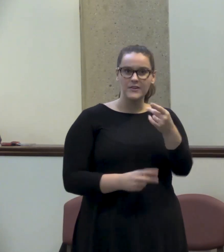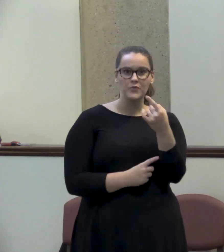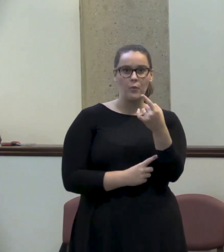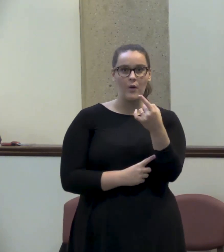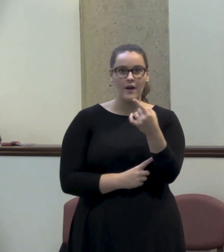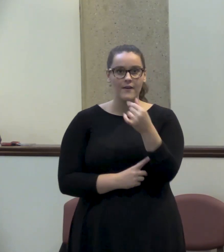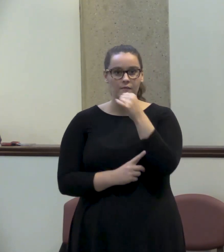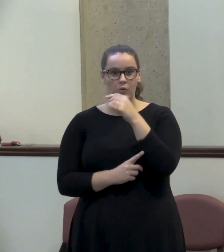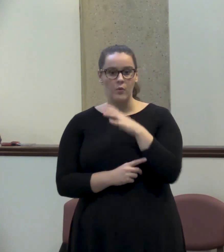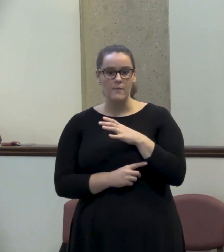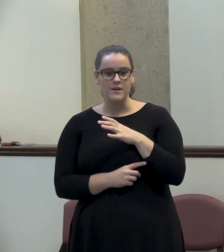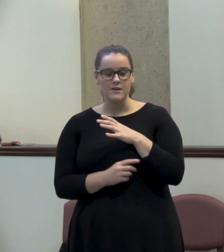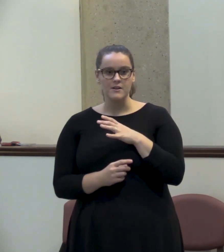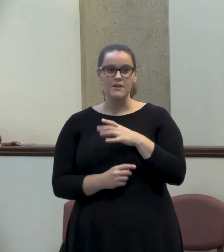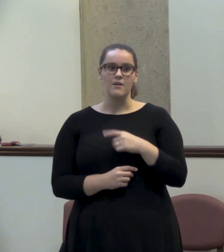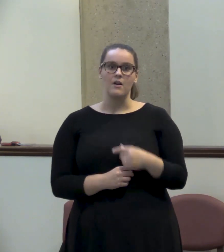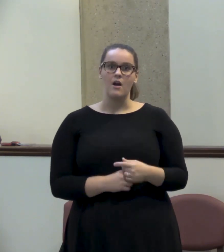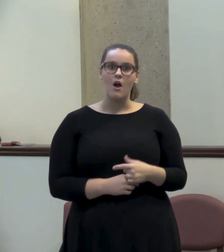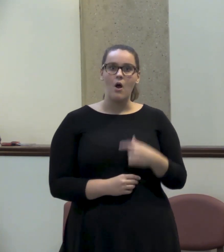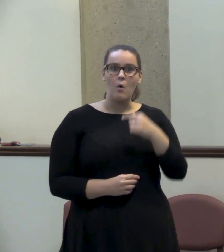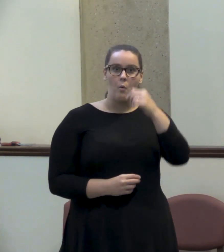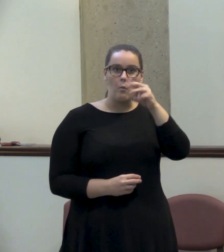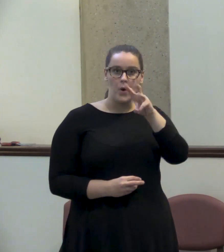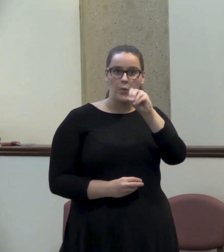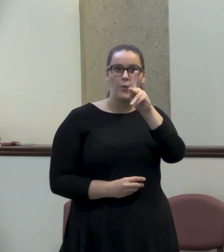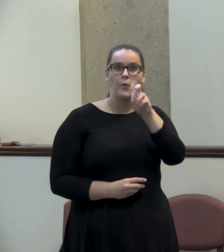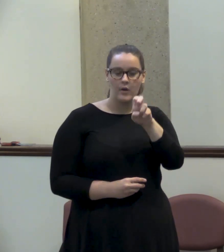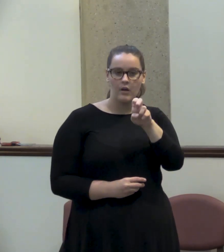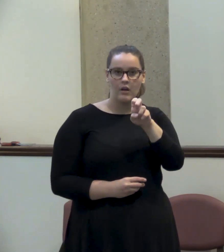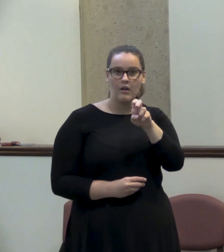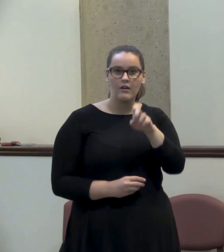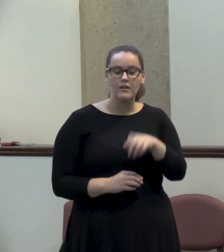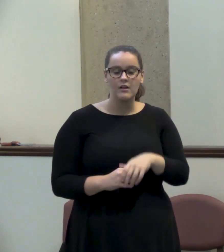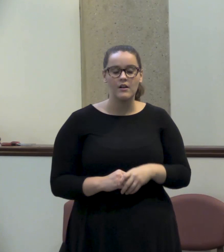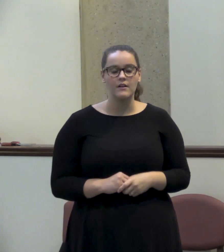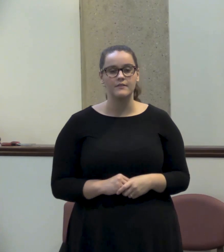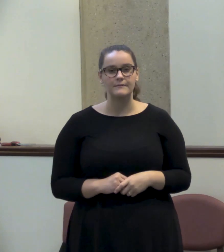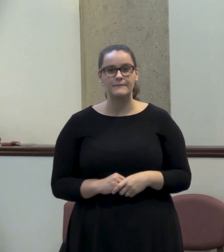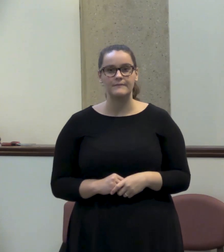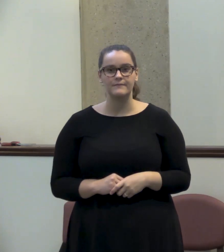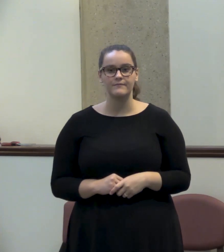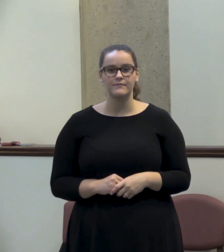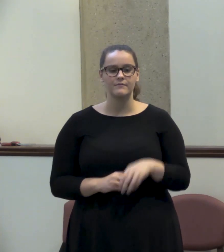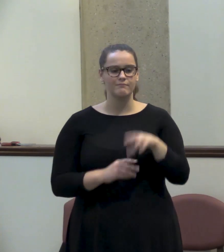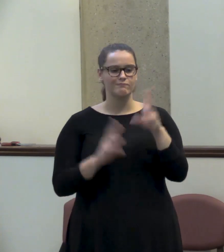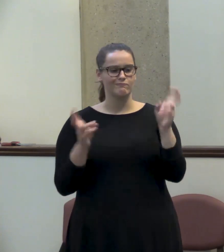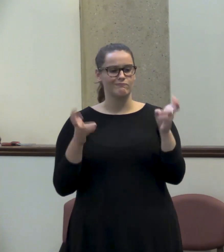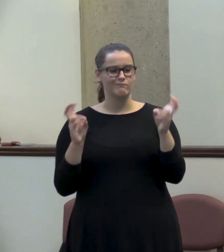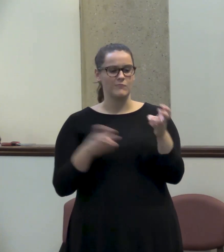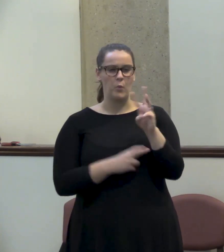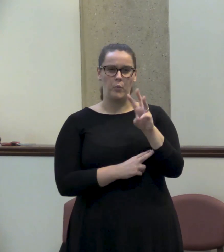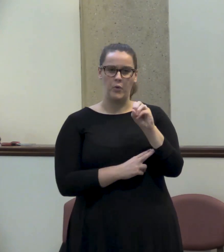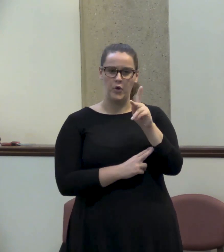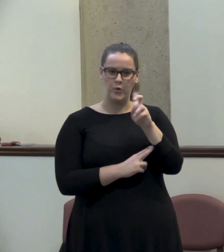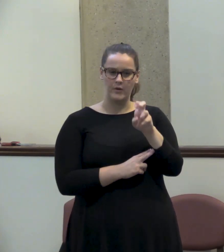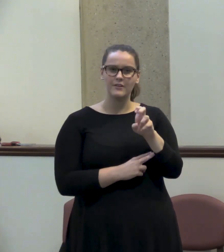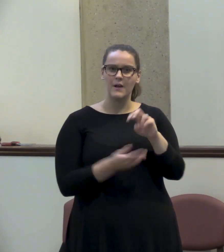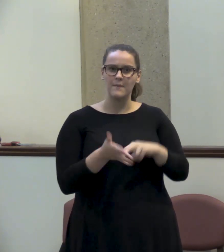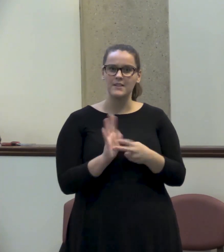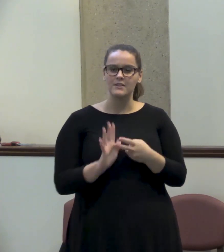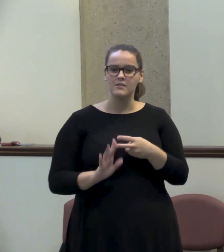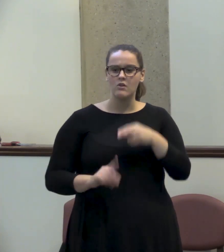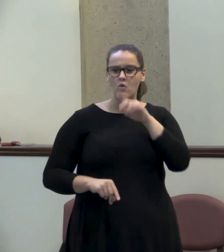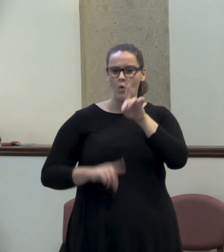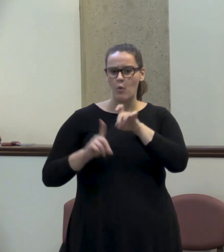Women, Watford is passionate about staying vigilant about the issues in our community and beyond. Being woke equates to when you question things, she said.